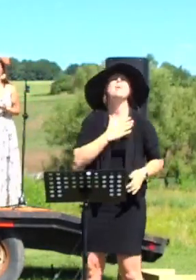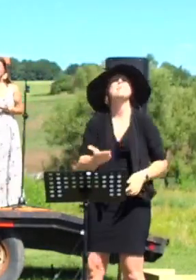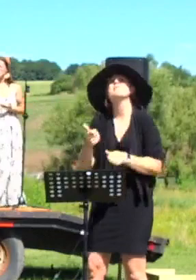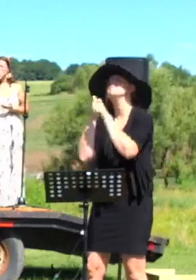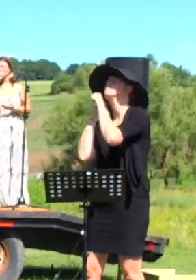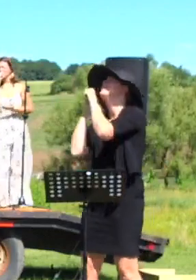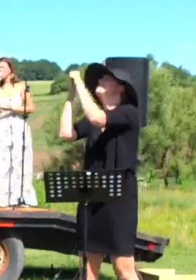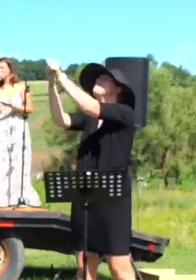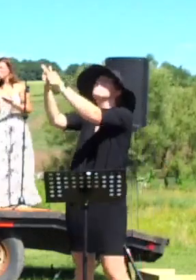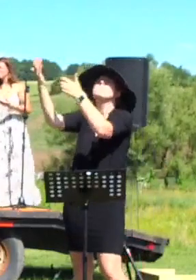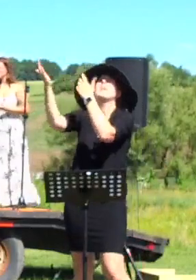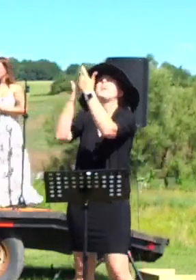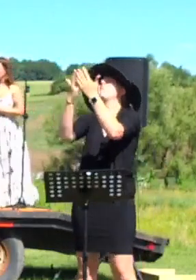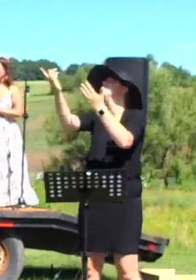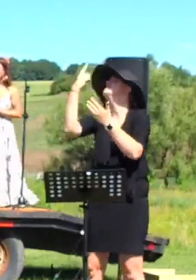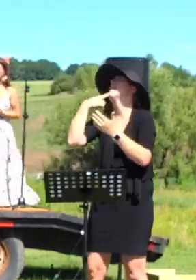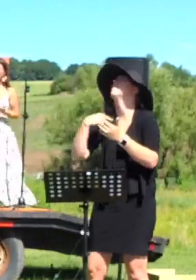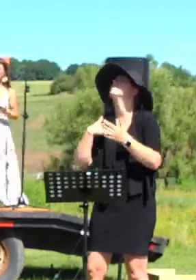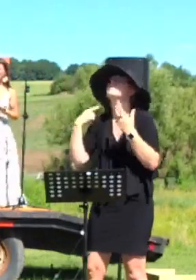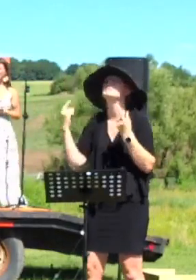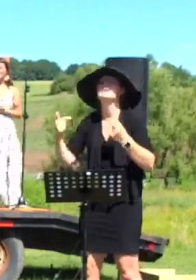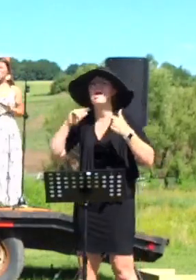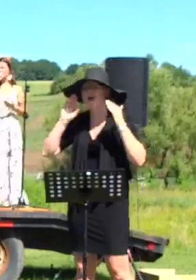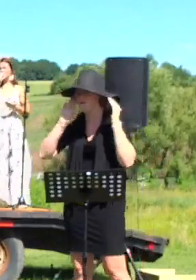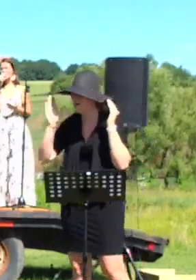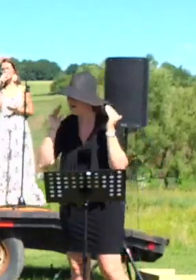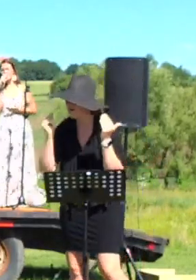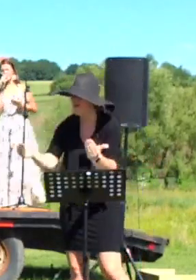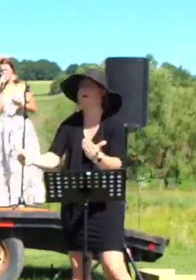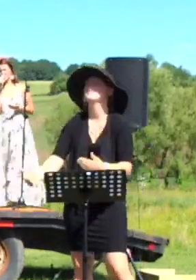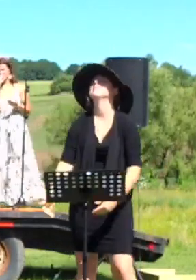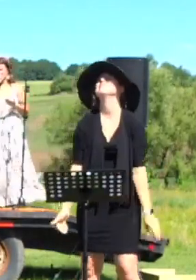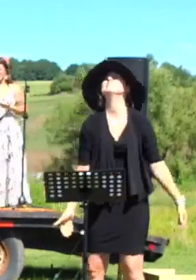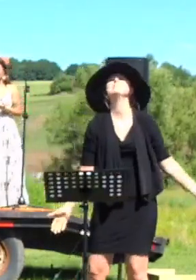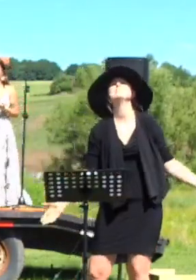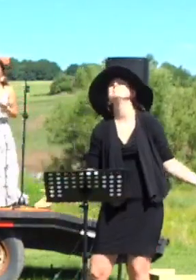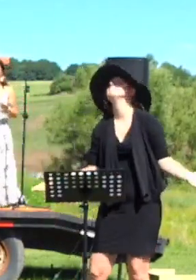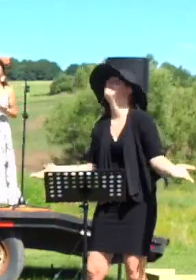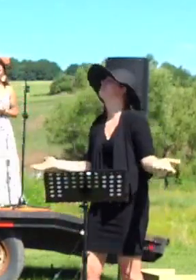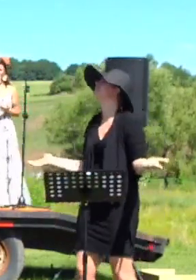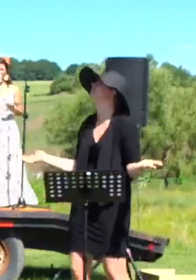me deeper. And I'll go where you will lead me,